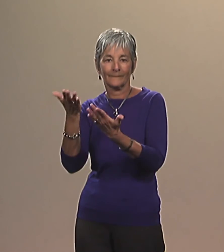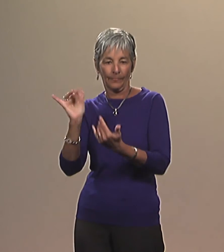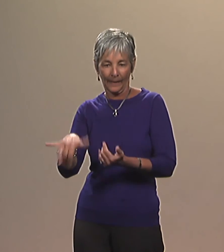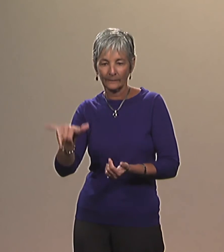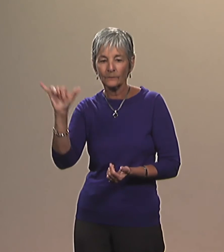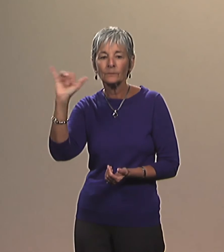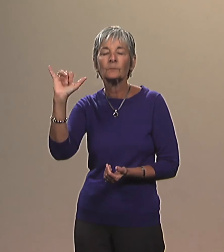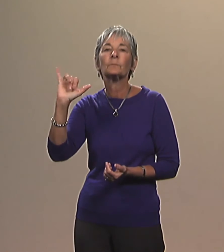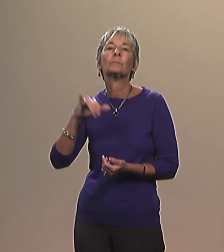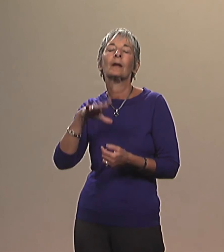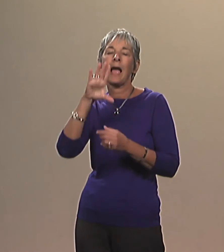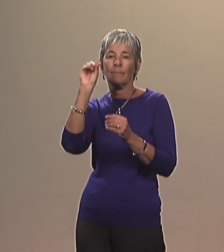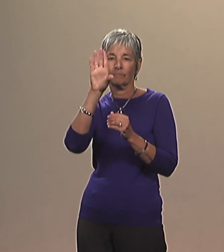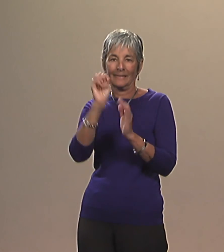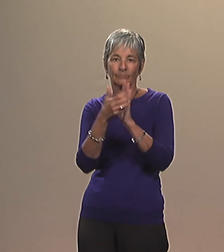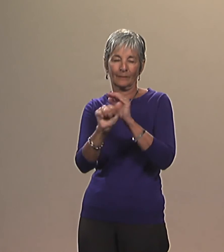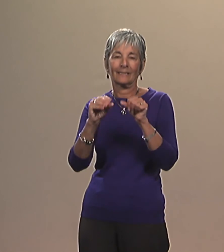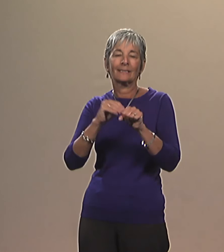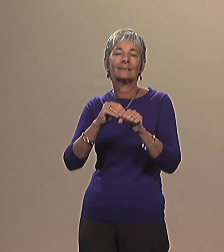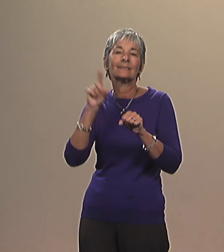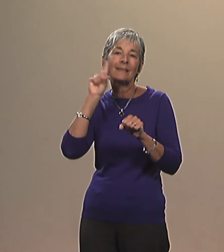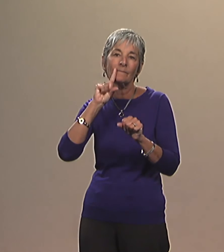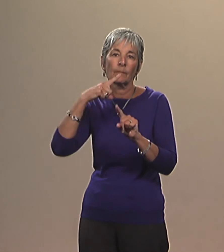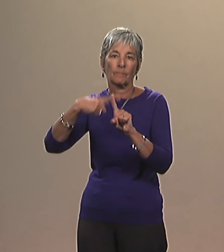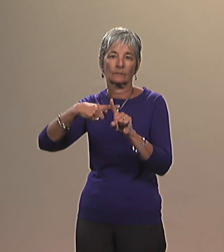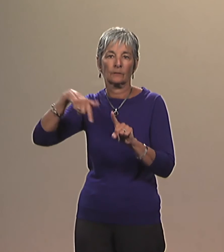as well, and be experts in the area of additional disabilities.